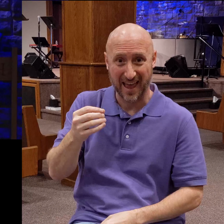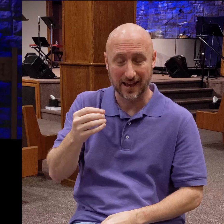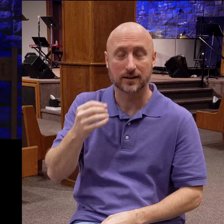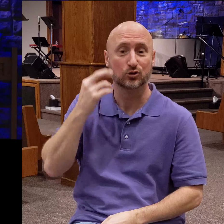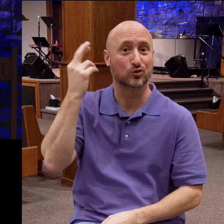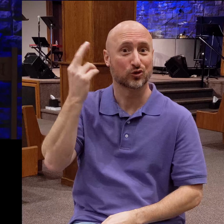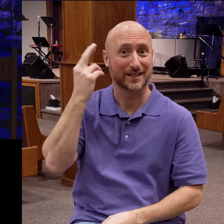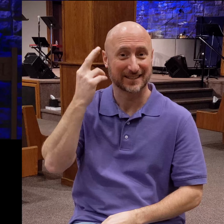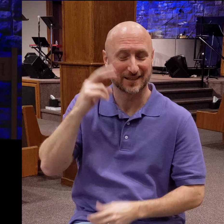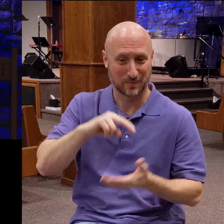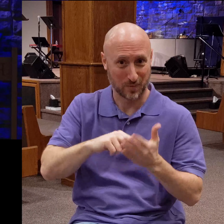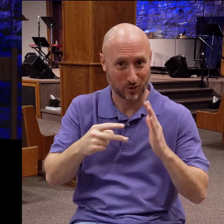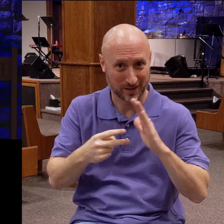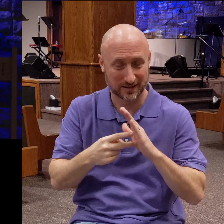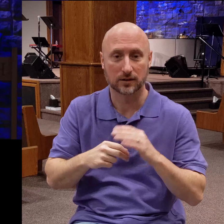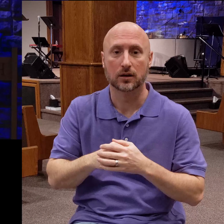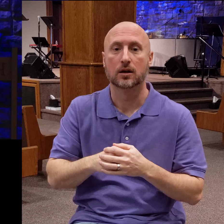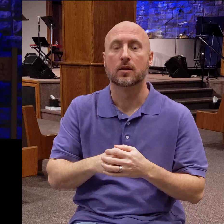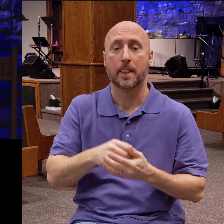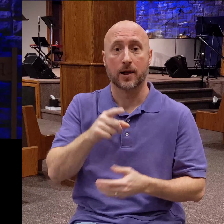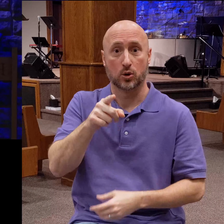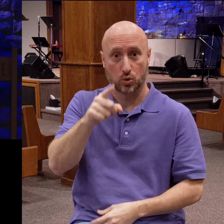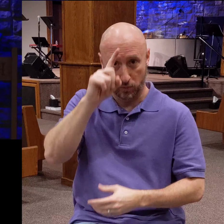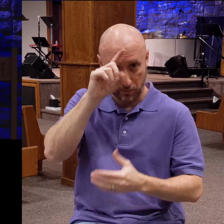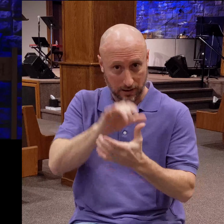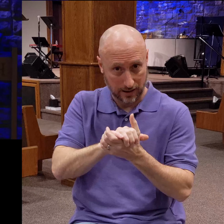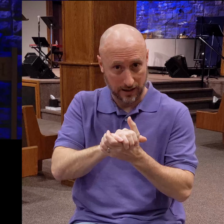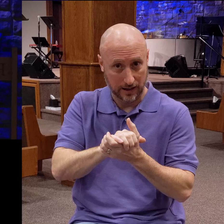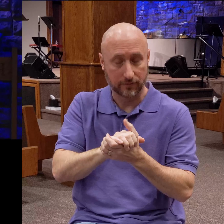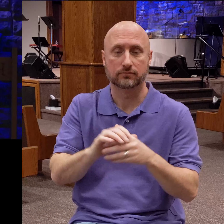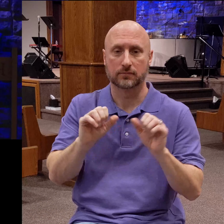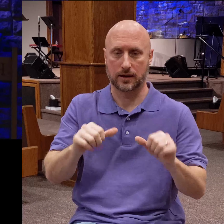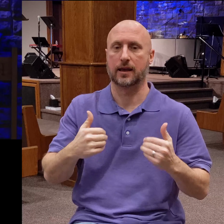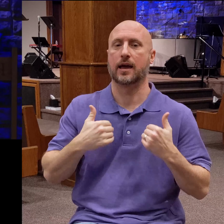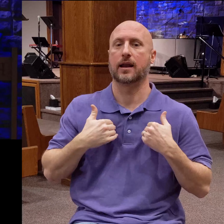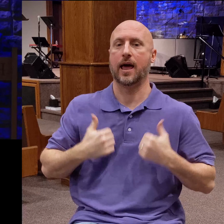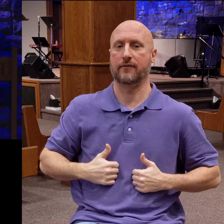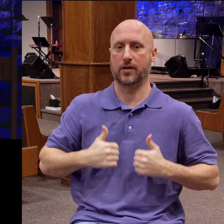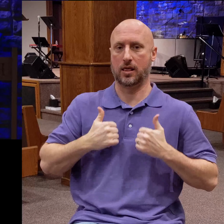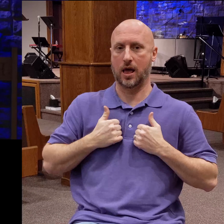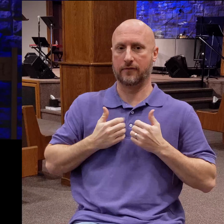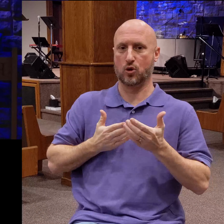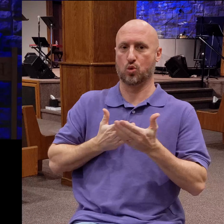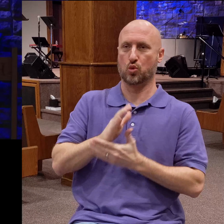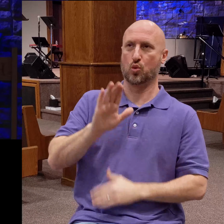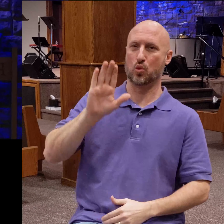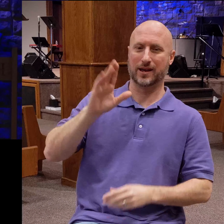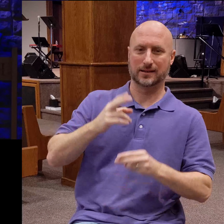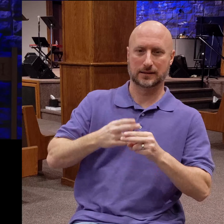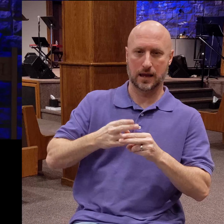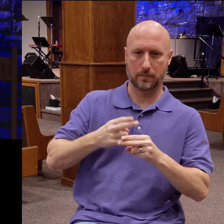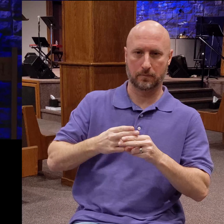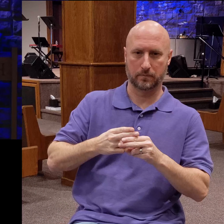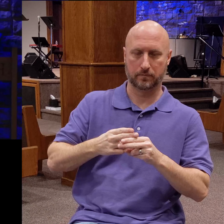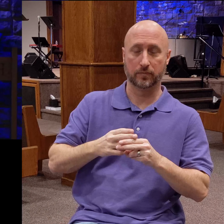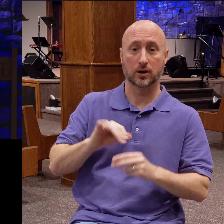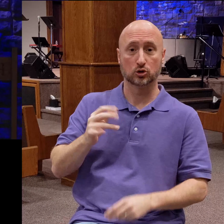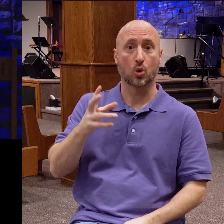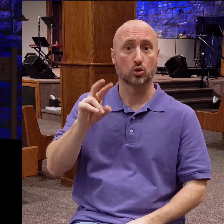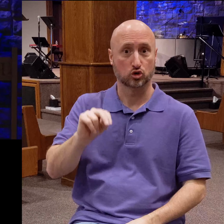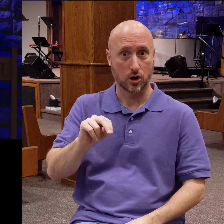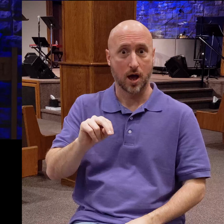purpose, believing, you might have life through his name. So John gets around